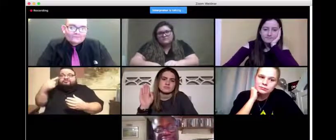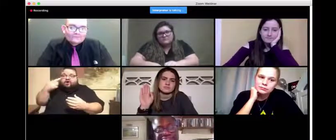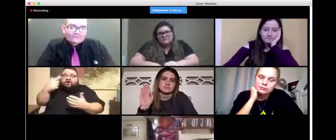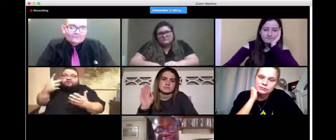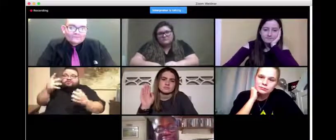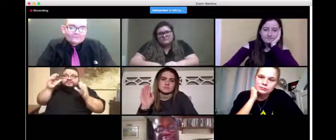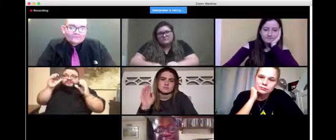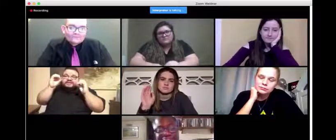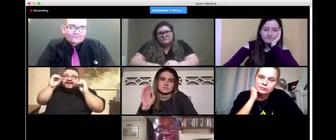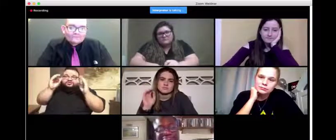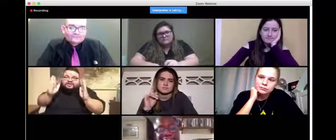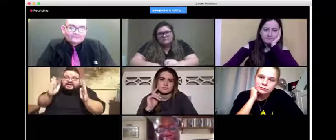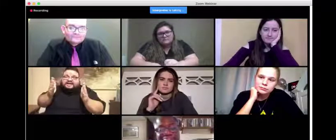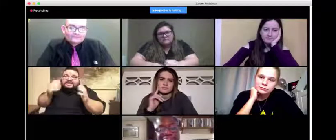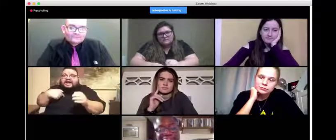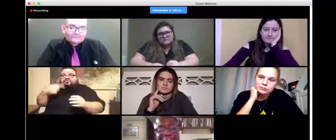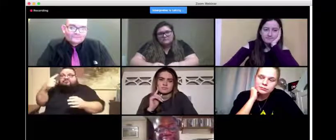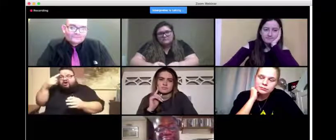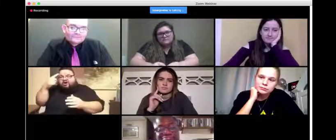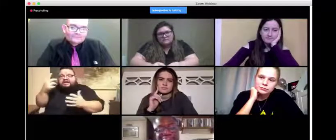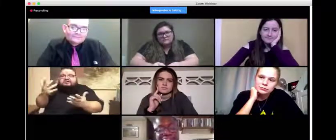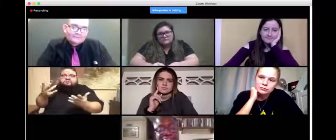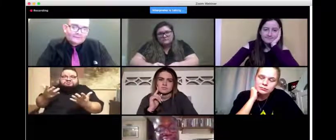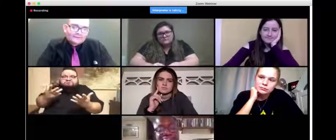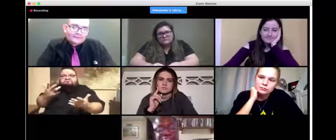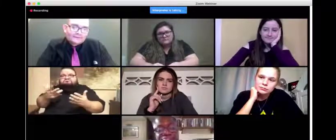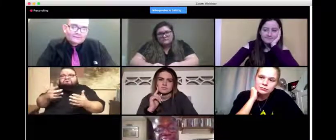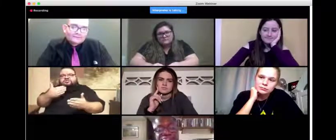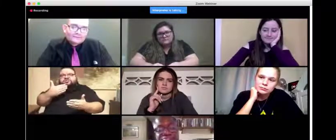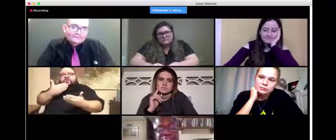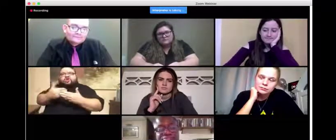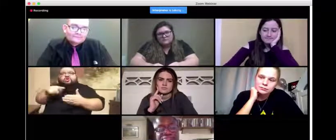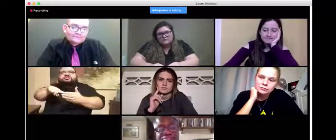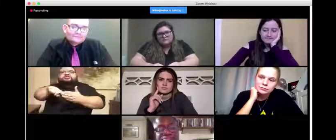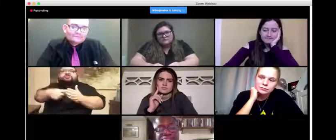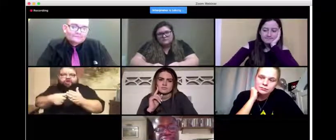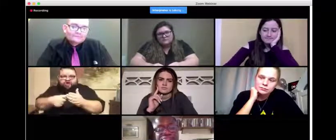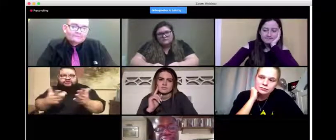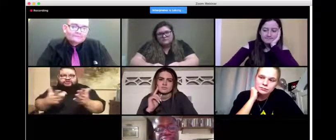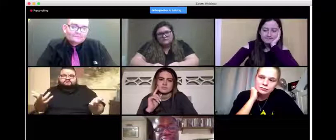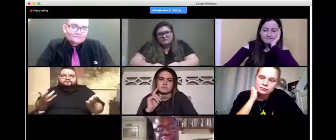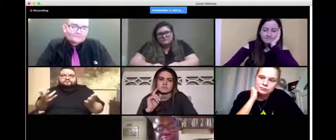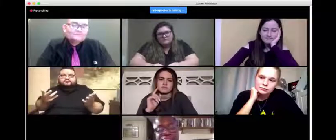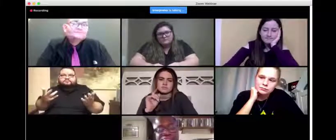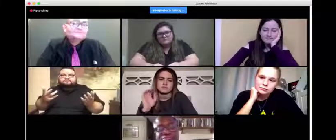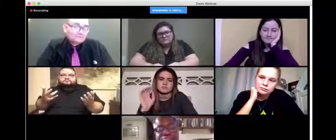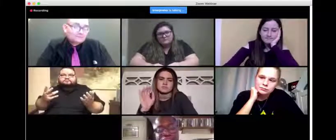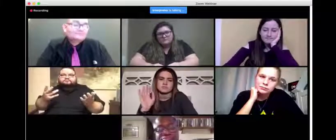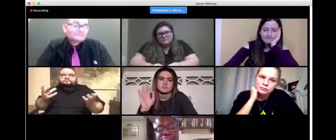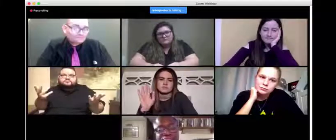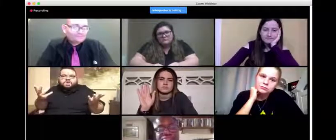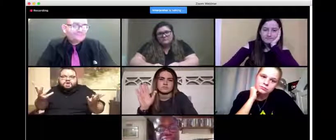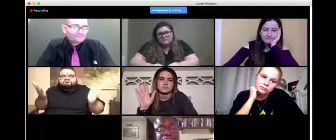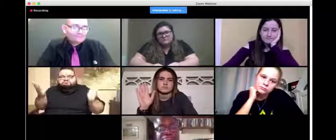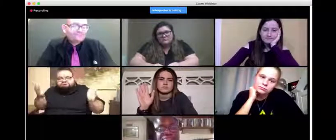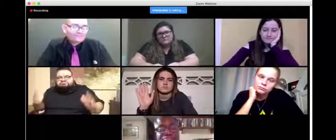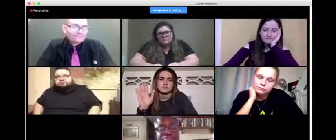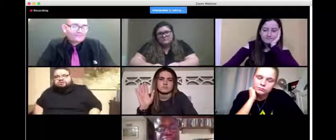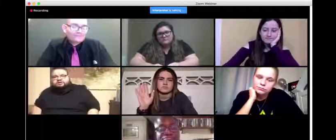good start, is the one way to put it. That's it. Okay. Blakelyn, I think you're excited to have a